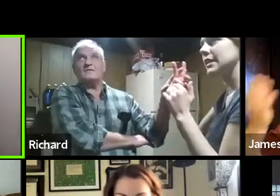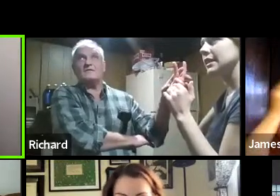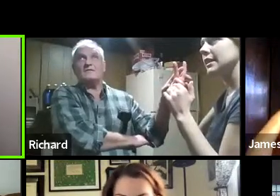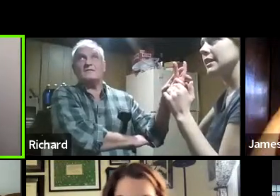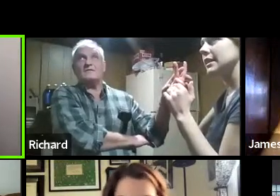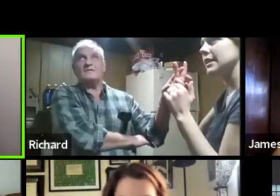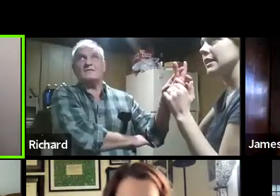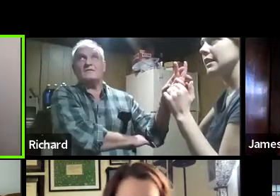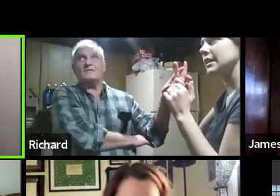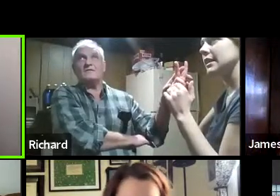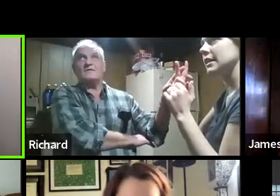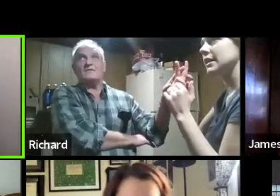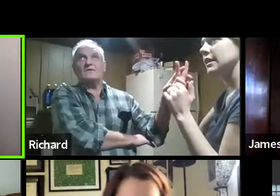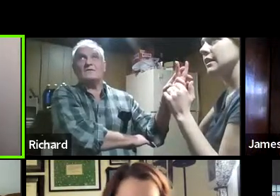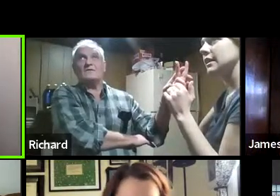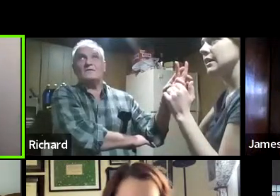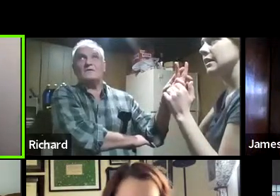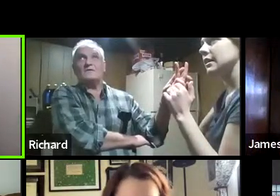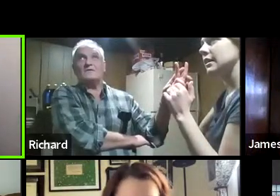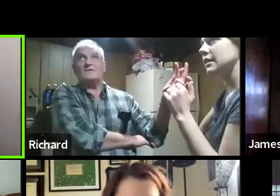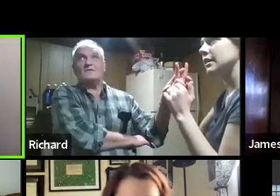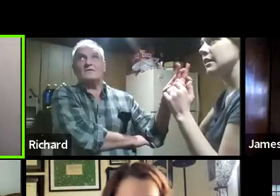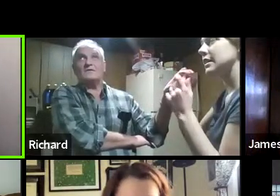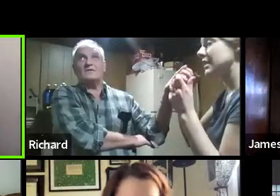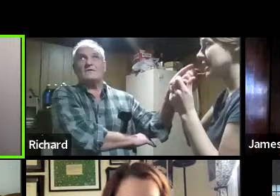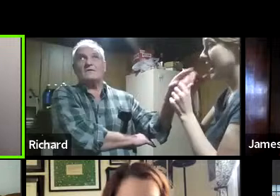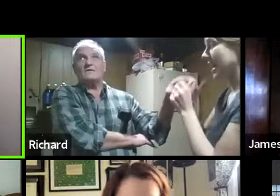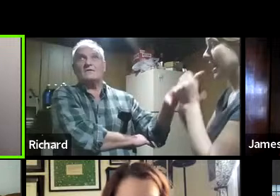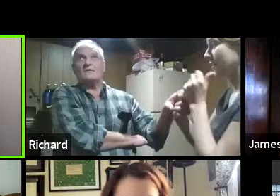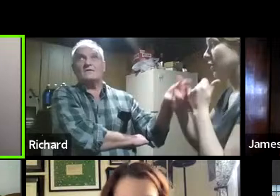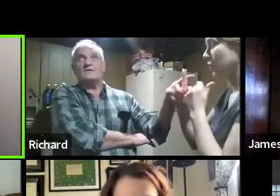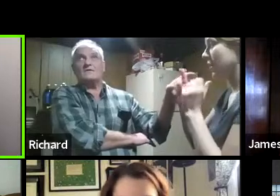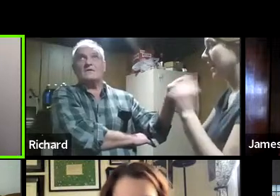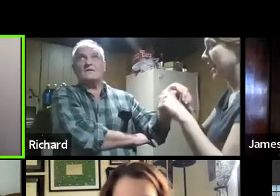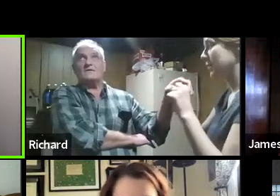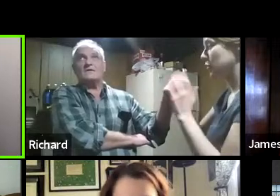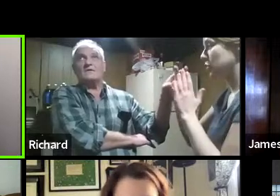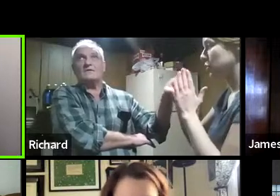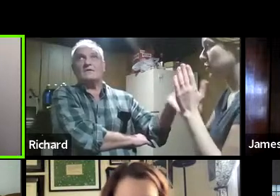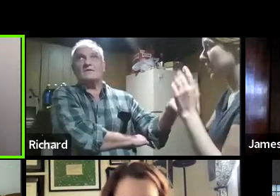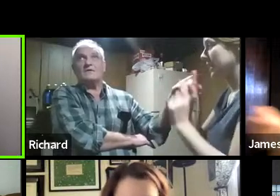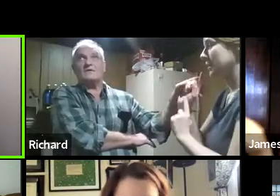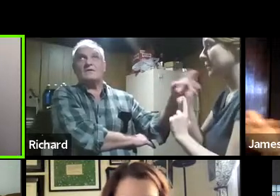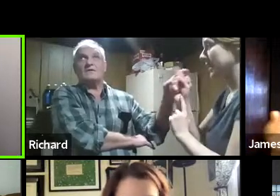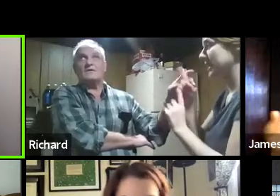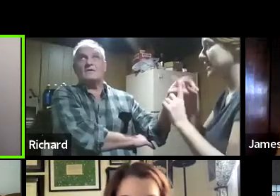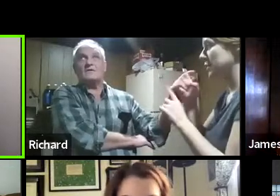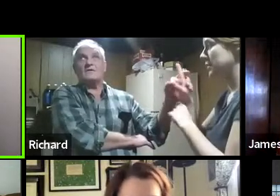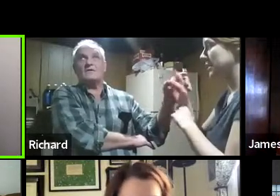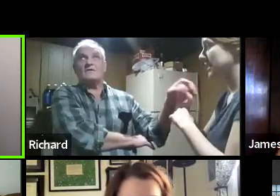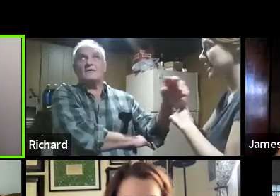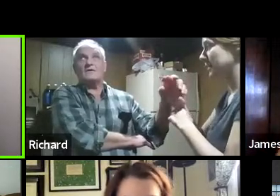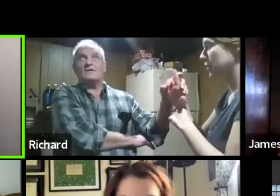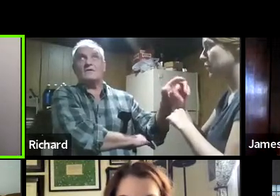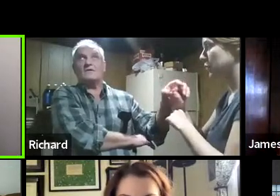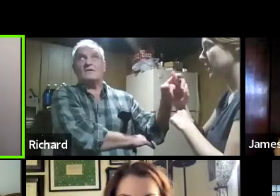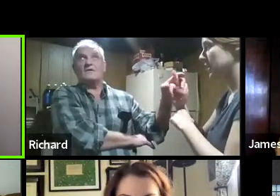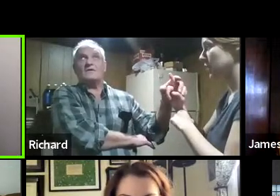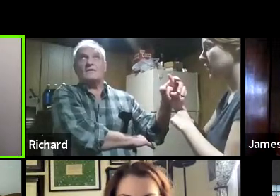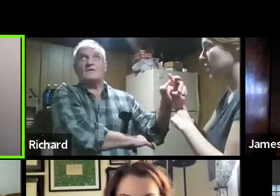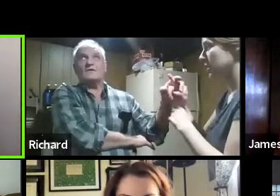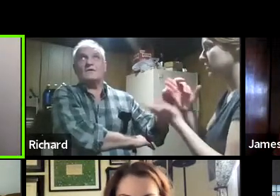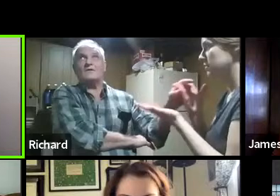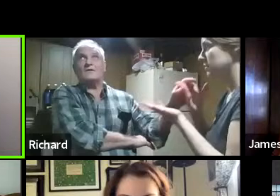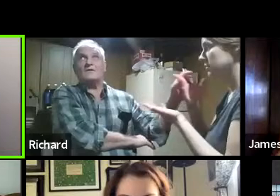Has anyone had a chance to read the minutes from December of 2021?